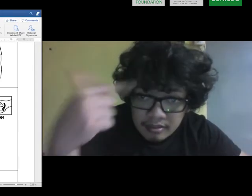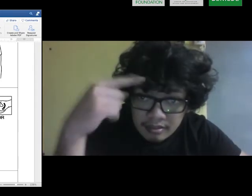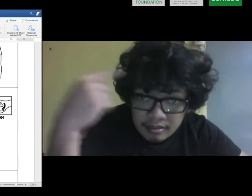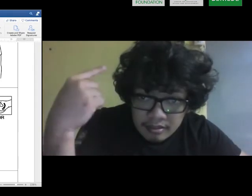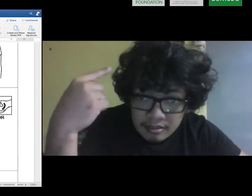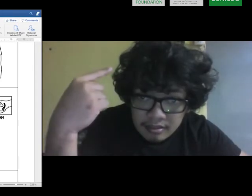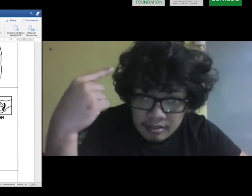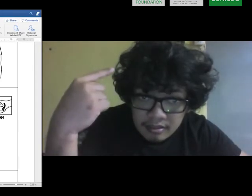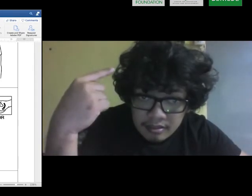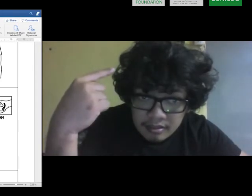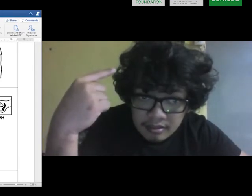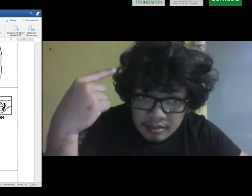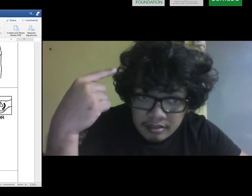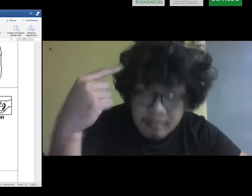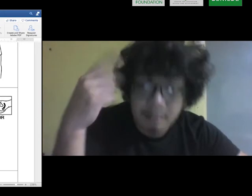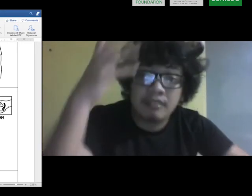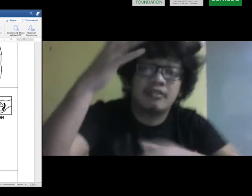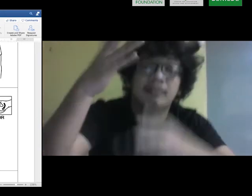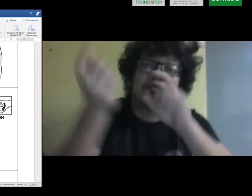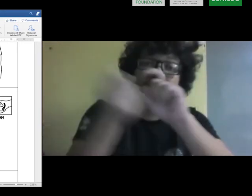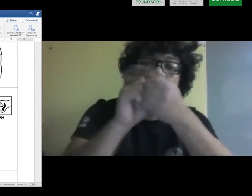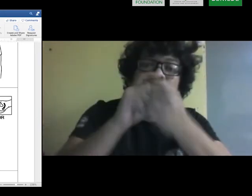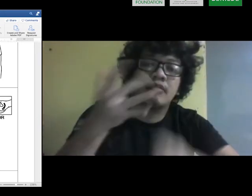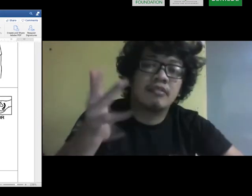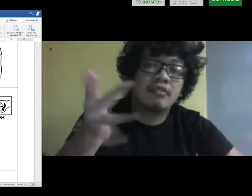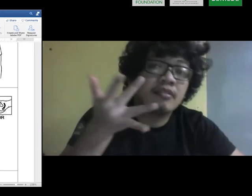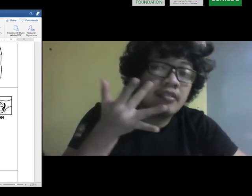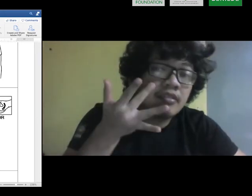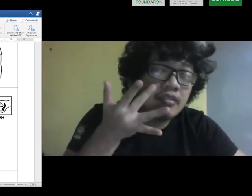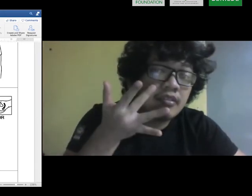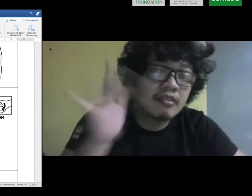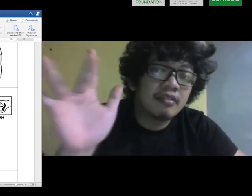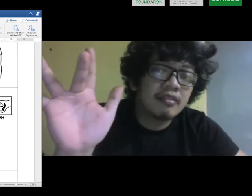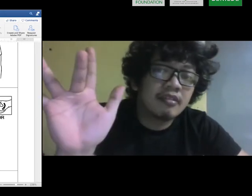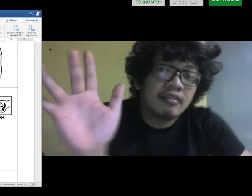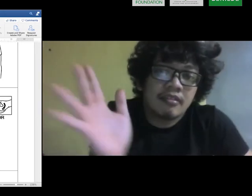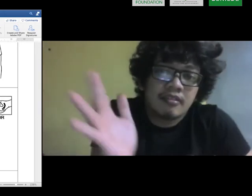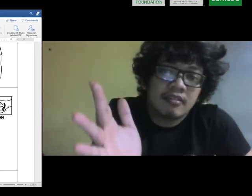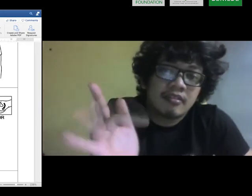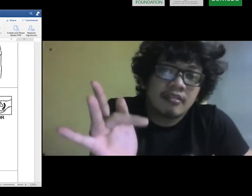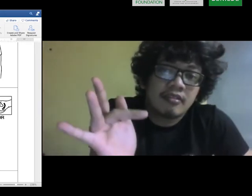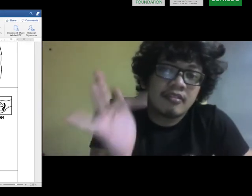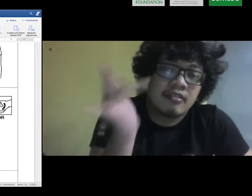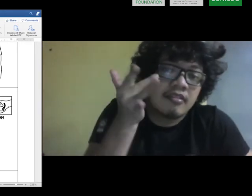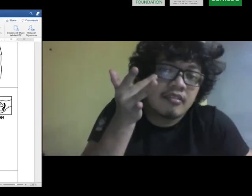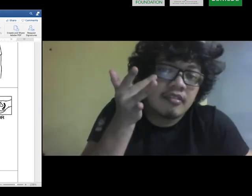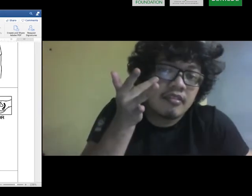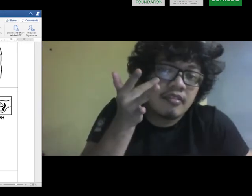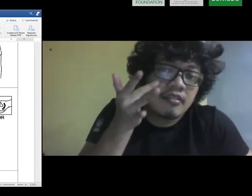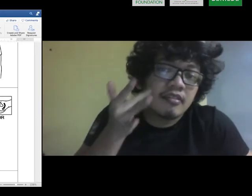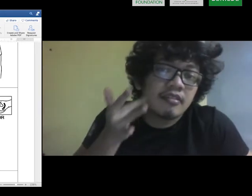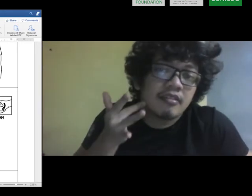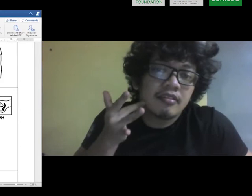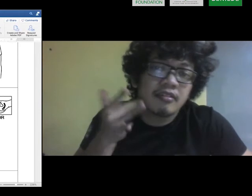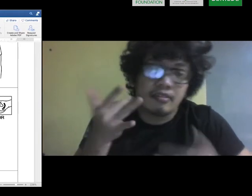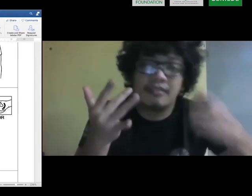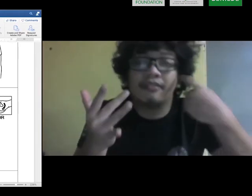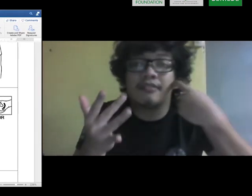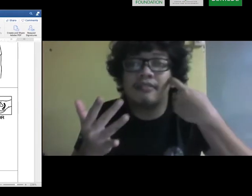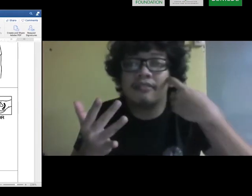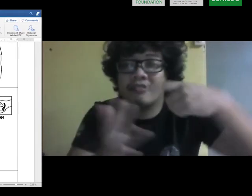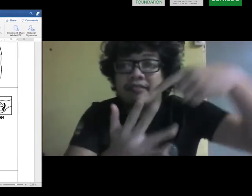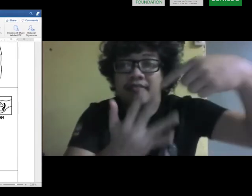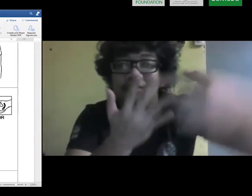black's good, right? Yeah, black is good. All right, this is brown, and we made more of